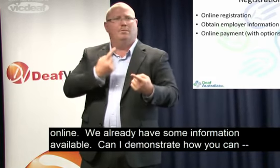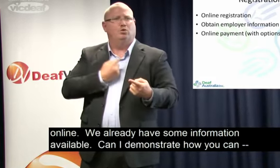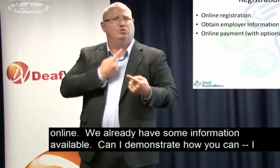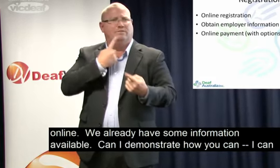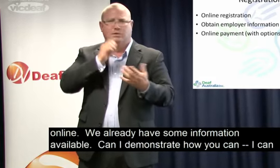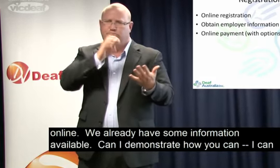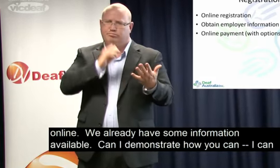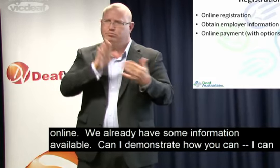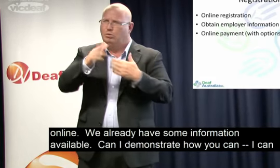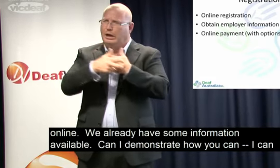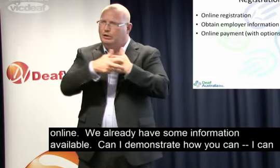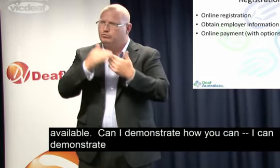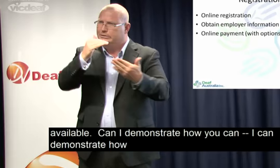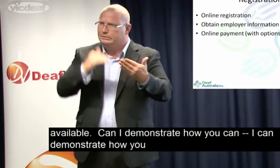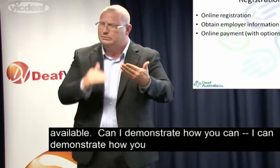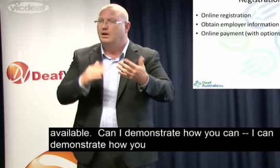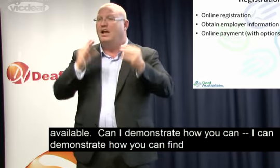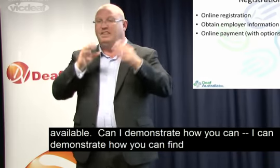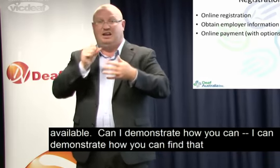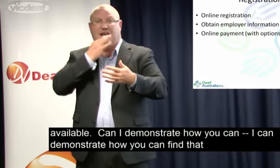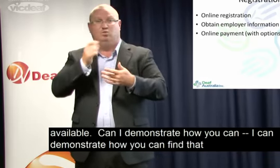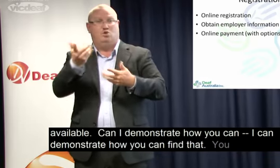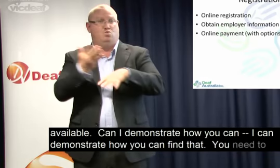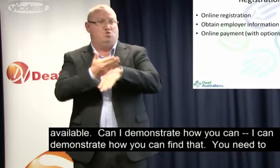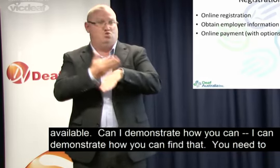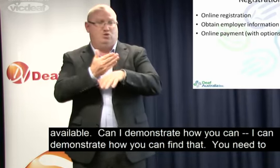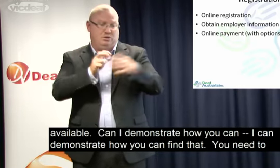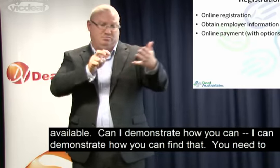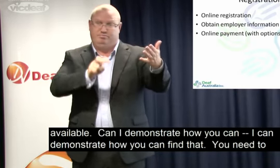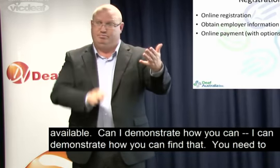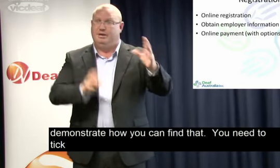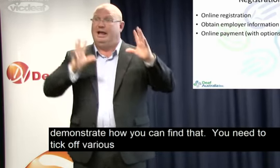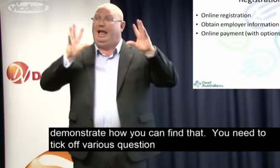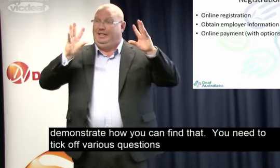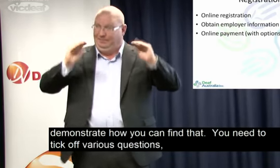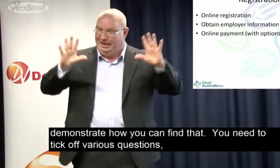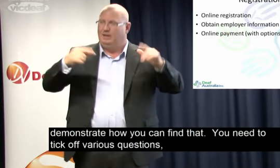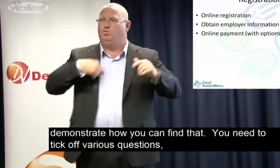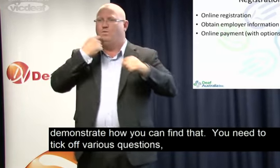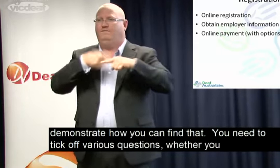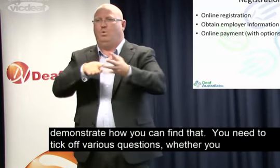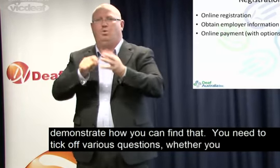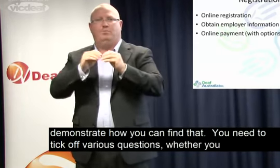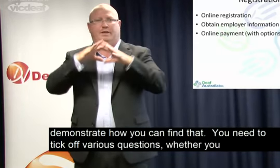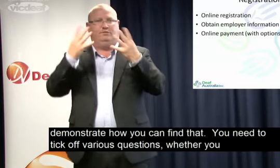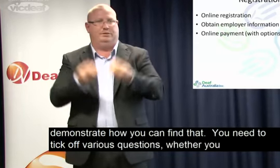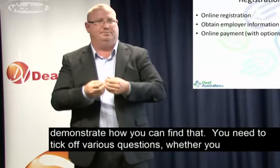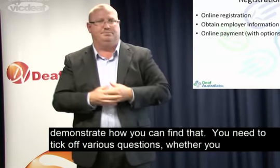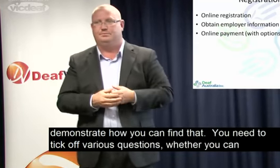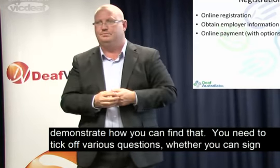questions, whether you can sign or not, put in your personal details, your address. They'll ask you what your current employment is, and then we